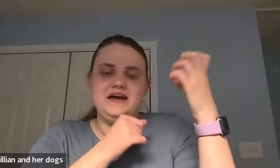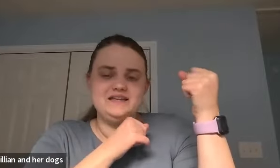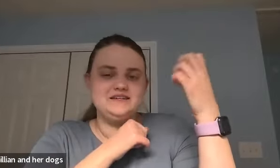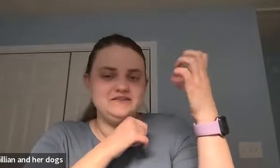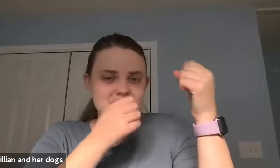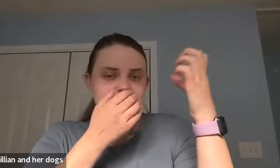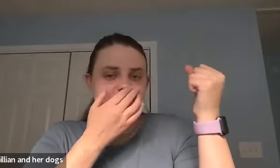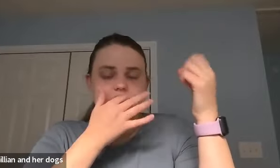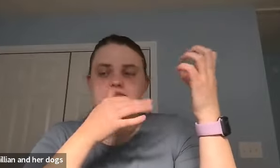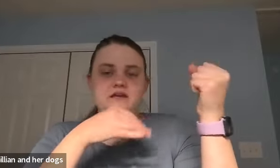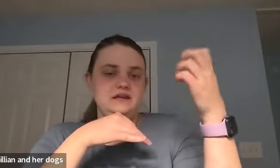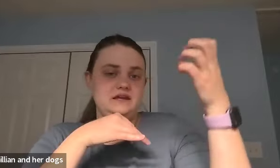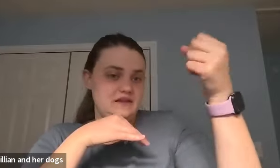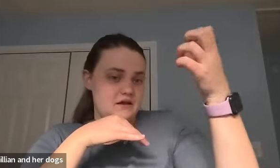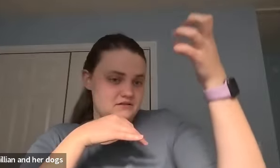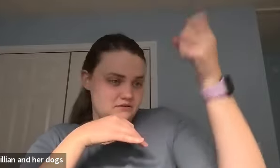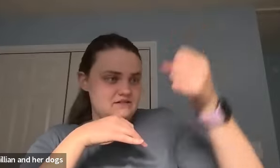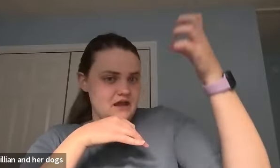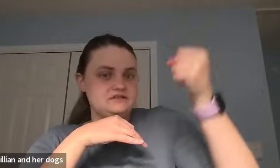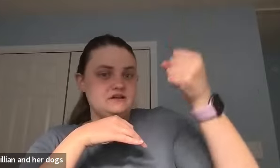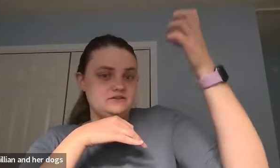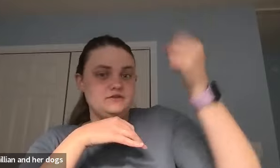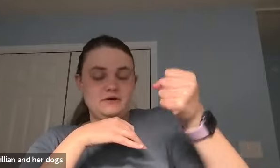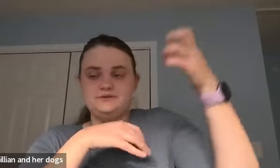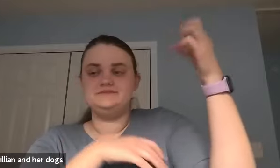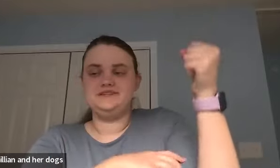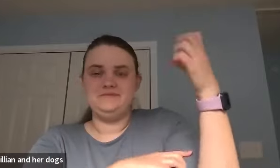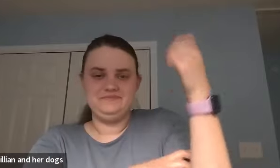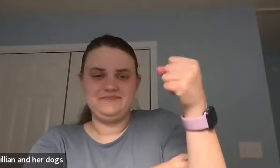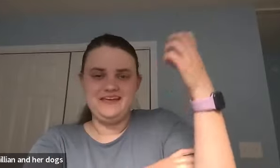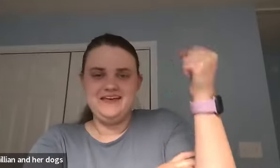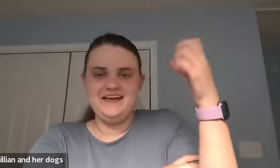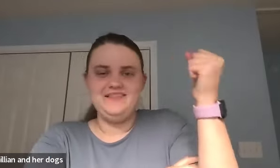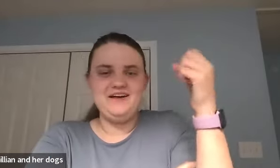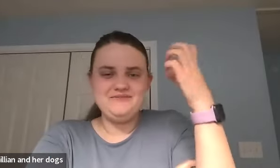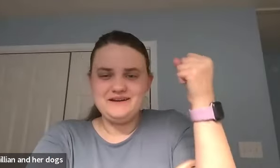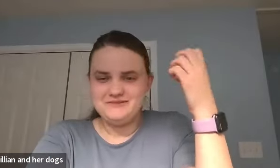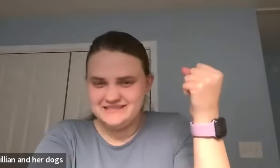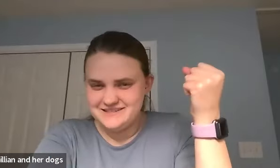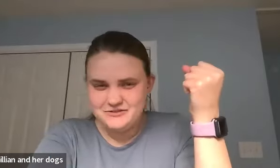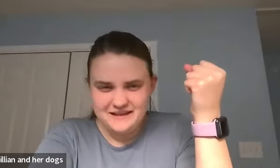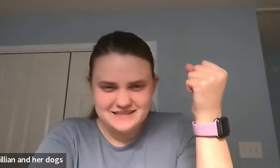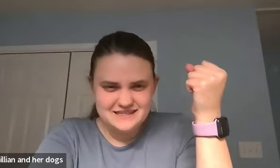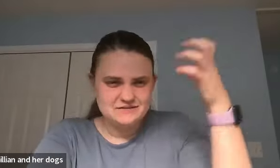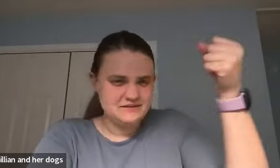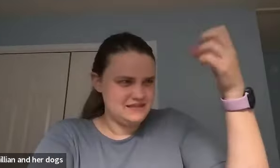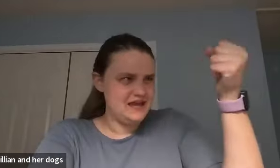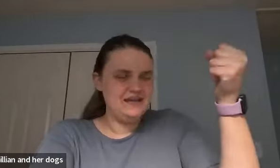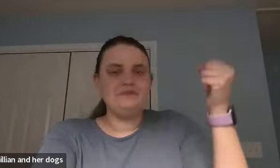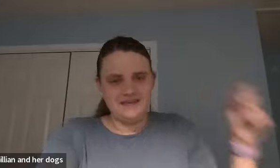because of these getting the cow, squeezing the cow's udders for the milk. So I love when everyone sees it, they're like, is that it? I'm like, yeah,